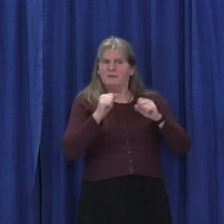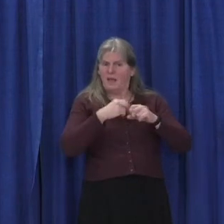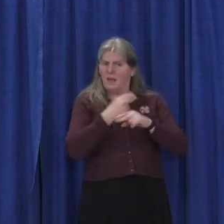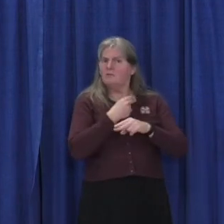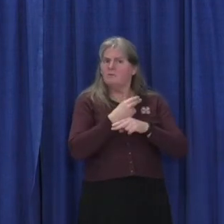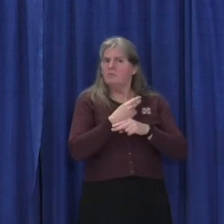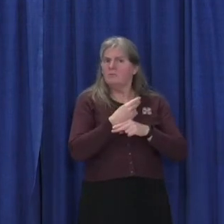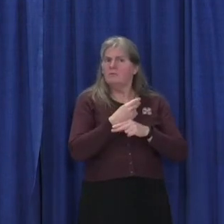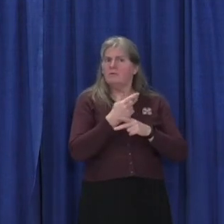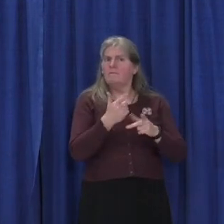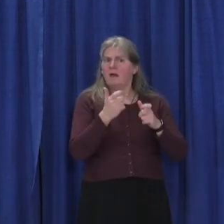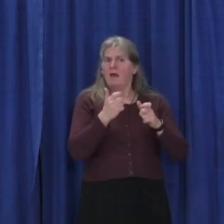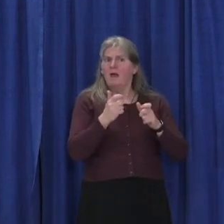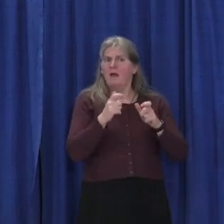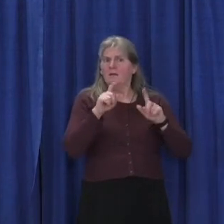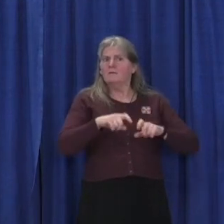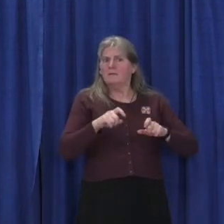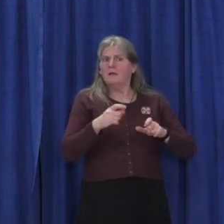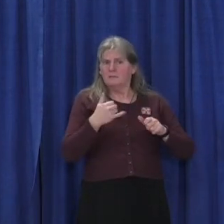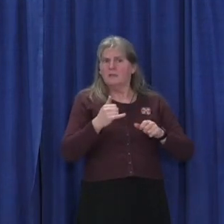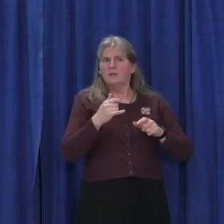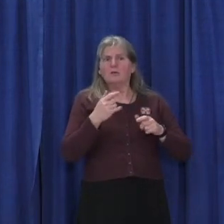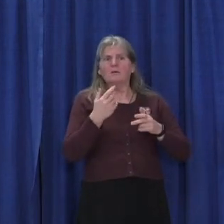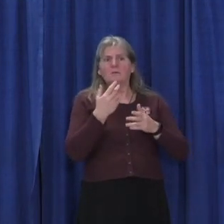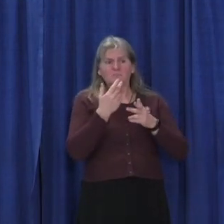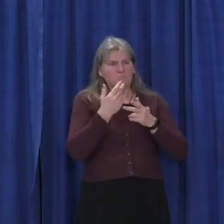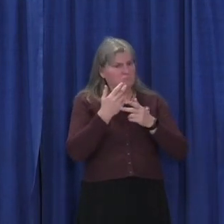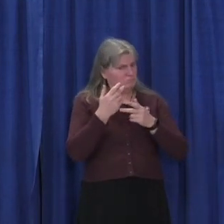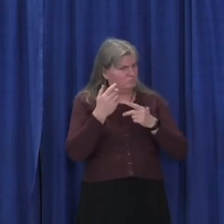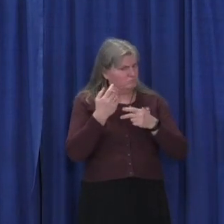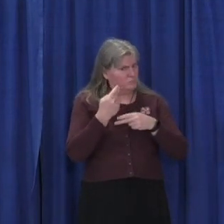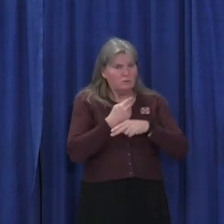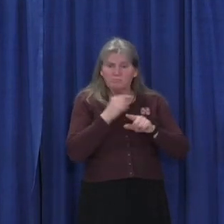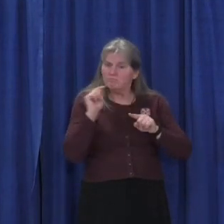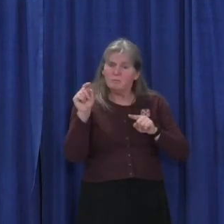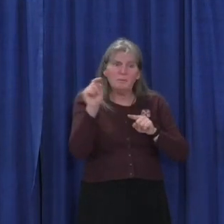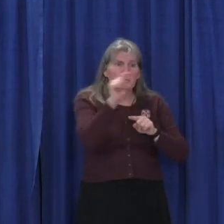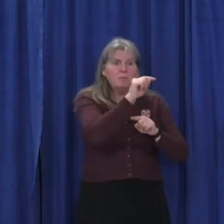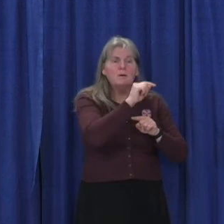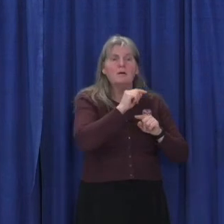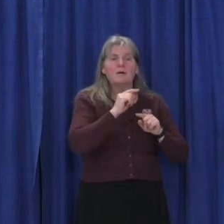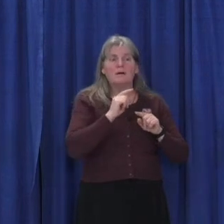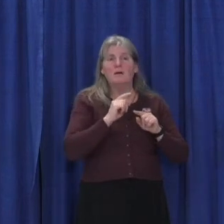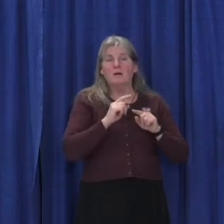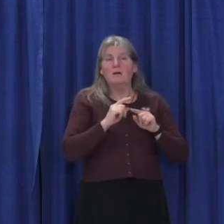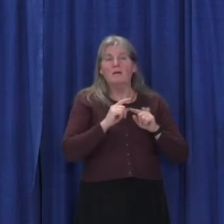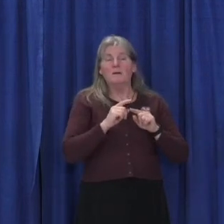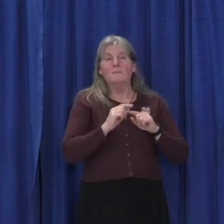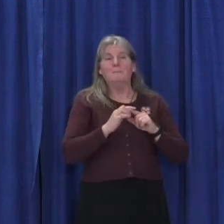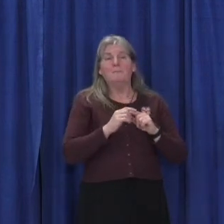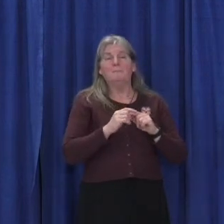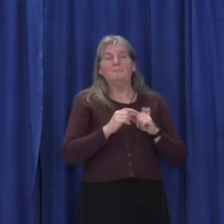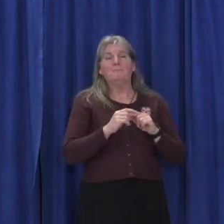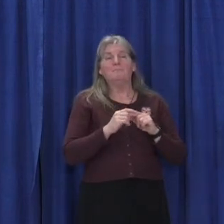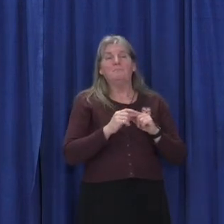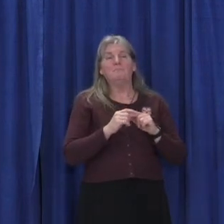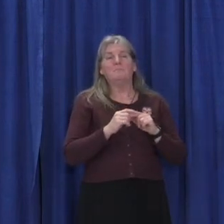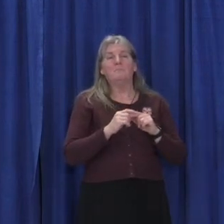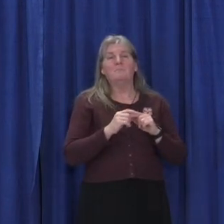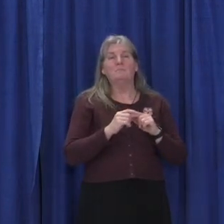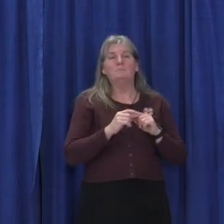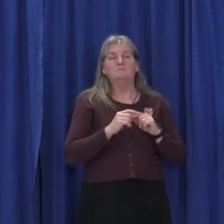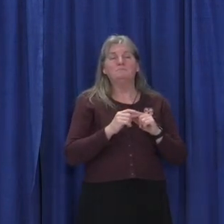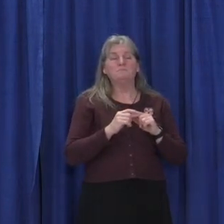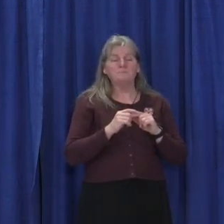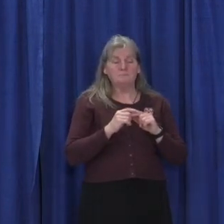it currently, and we're looking at the best ways to continue to use it or broaden that use over the